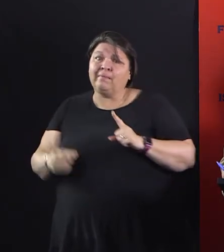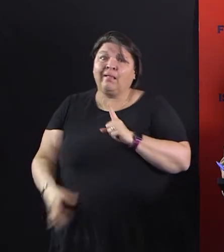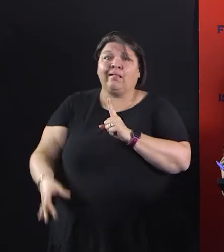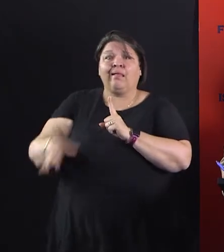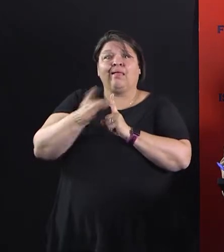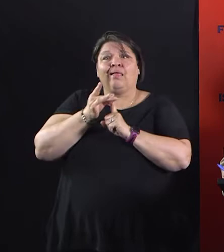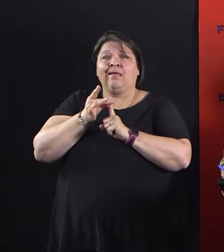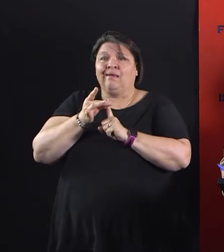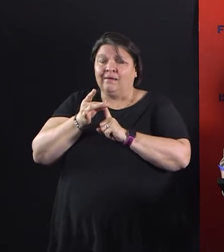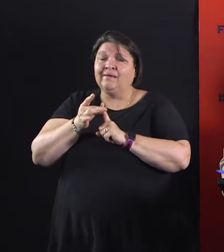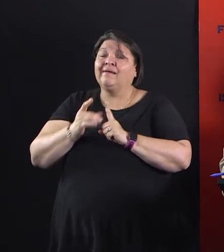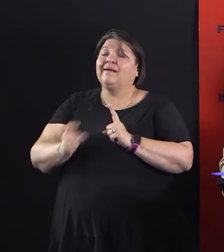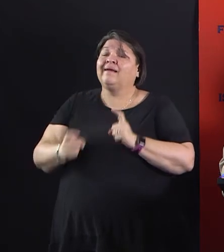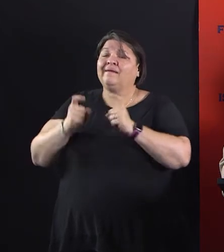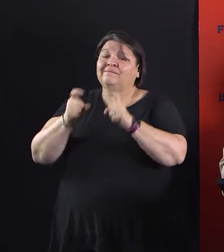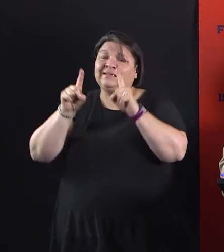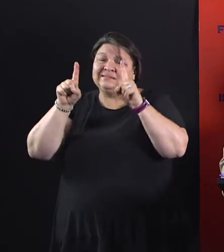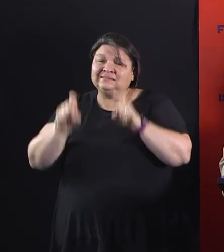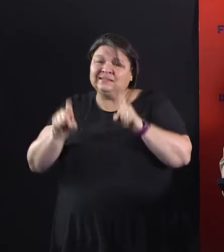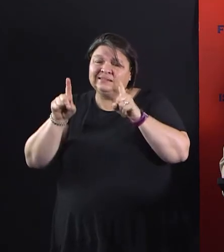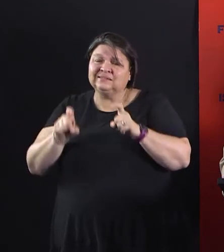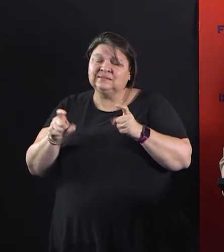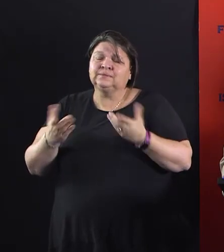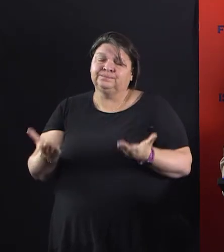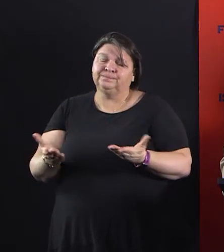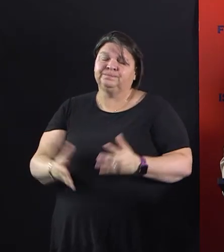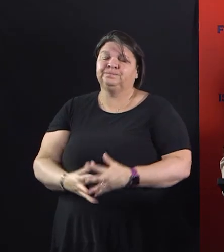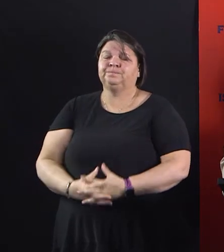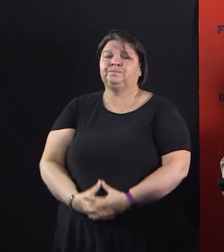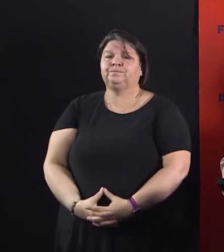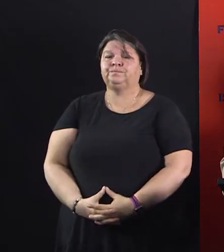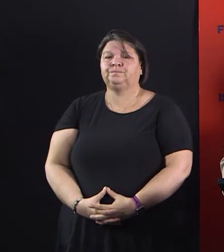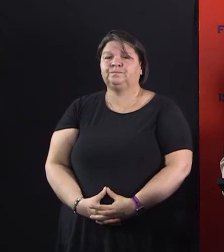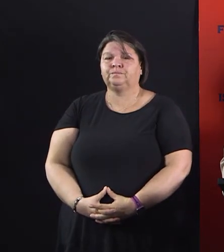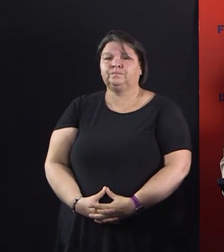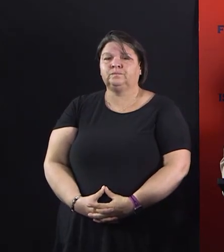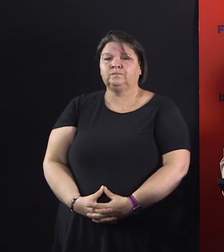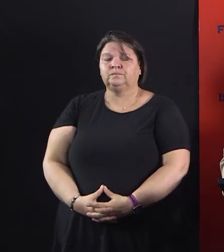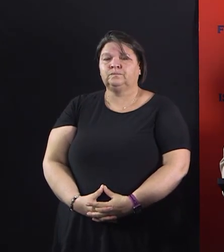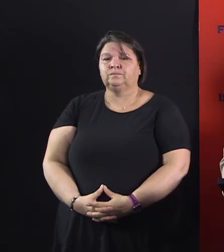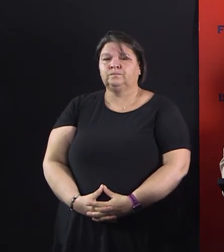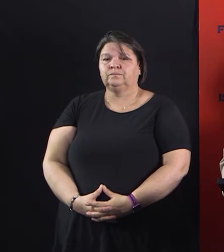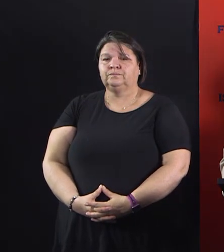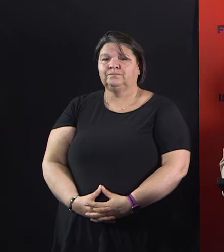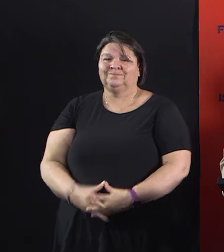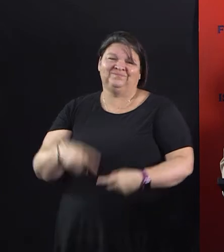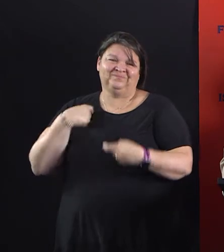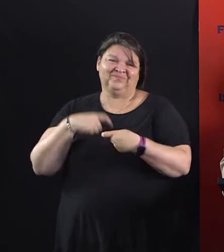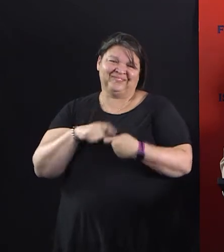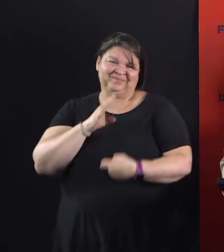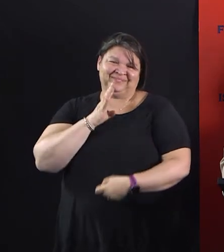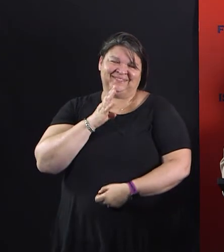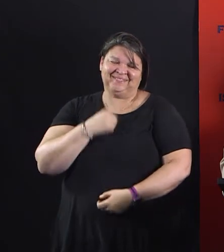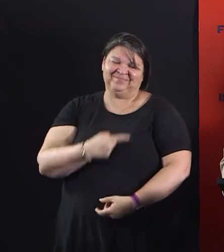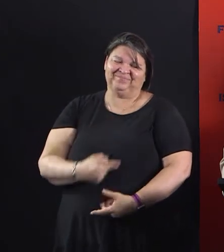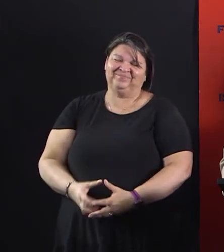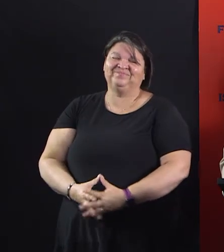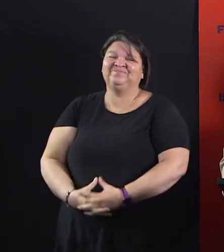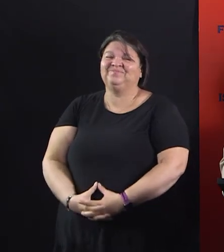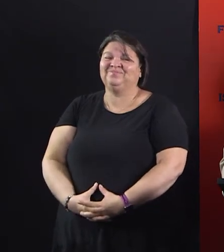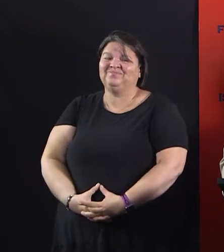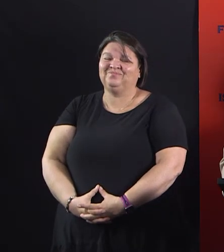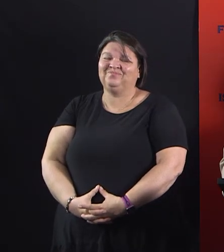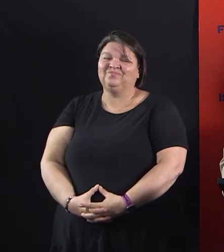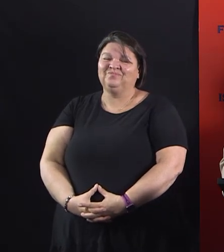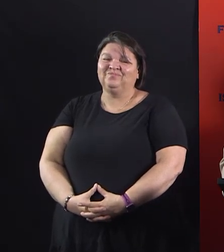muy importante que las consideremos muy de cerca. Y es importante que solamente se presenten estas pruebas a las personas que son